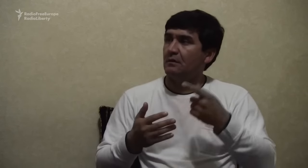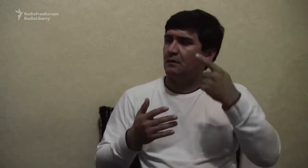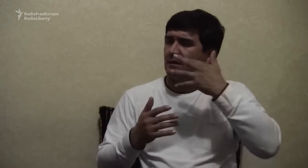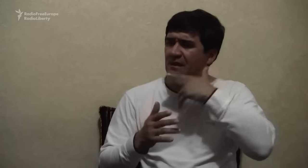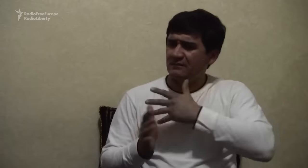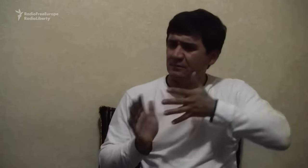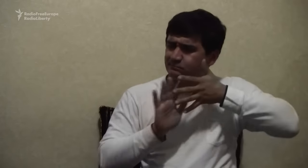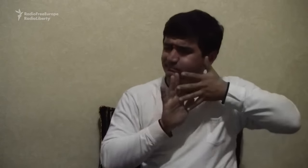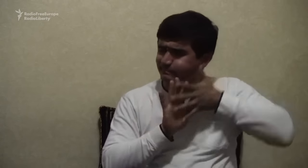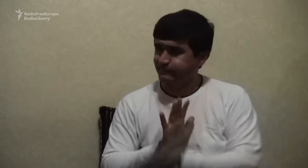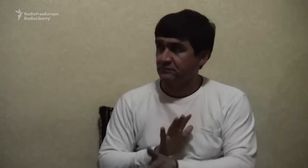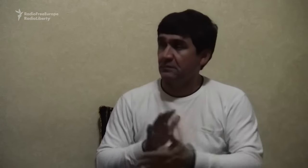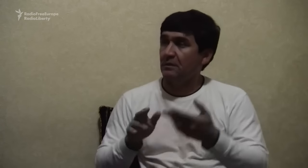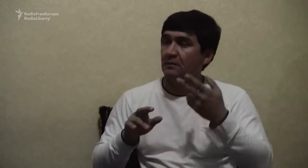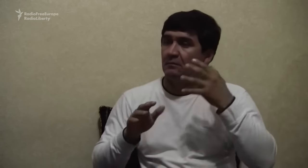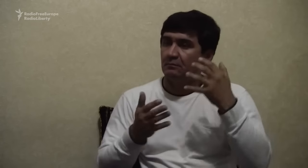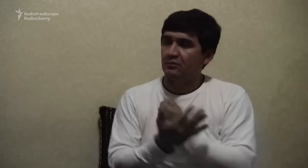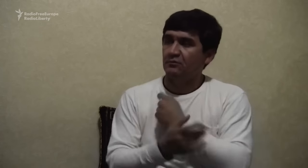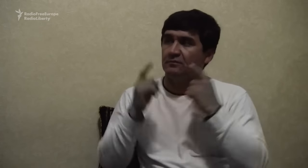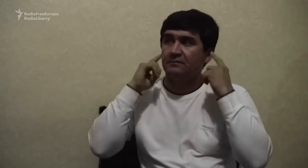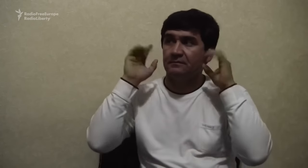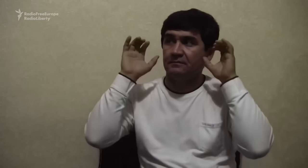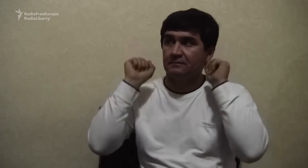I became deaf at the age of 3.